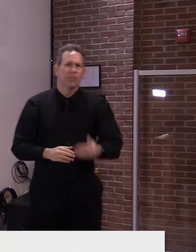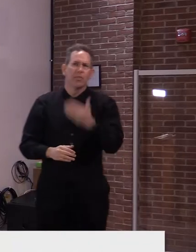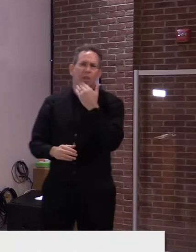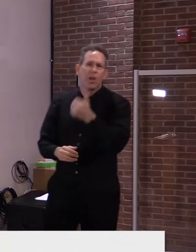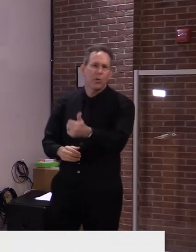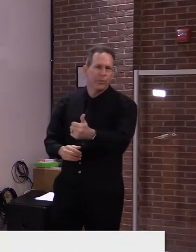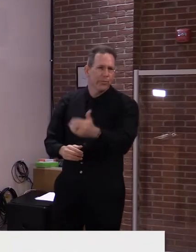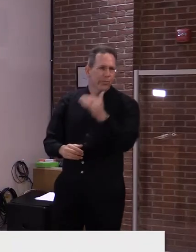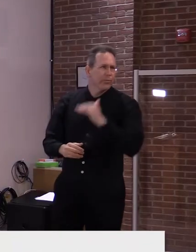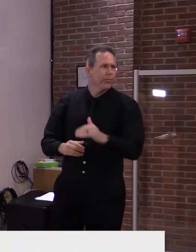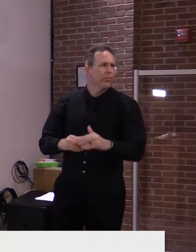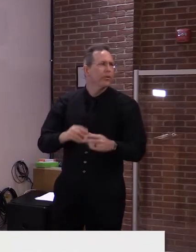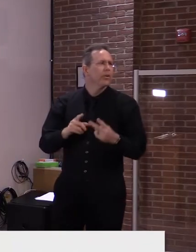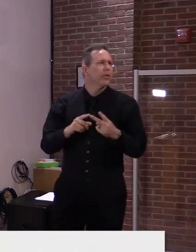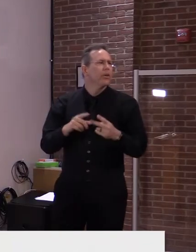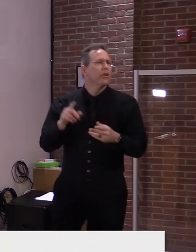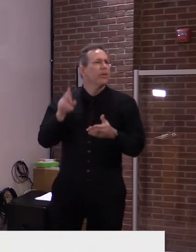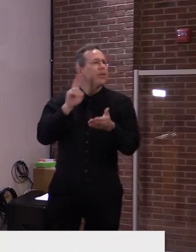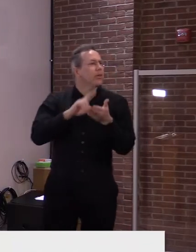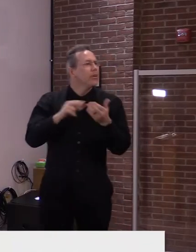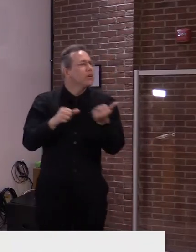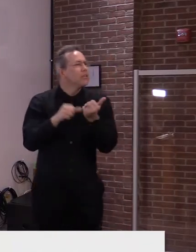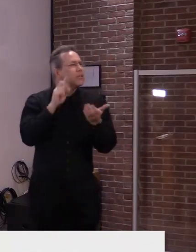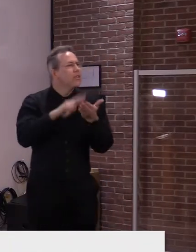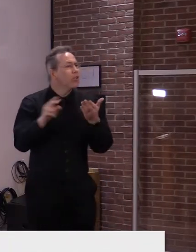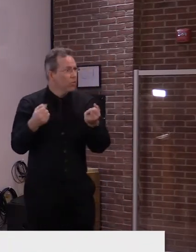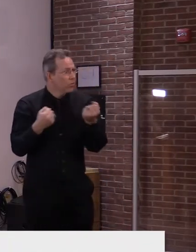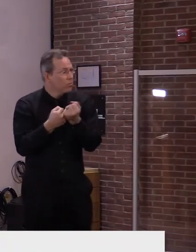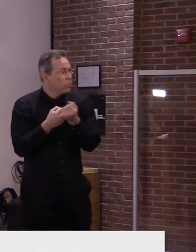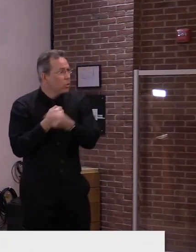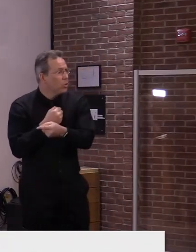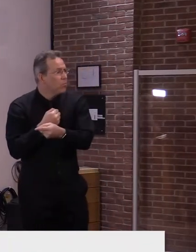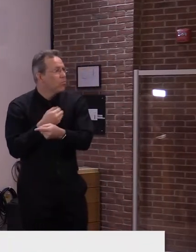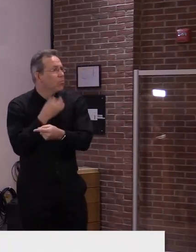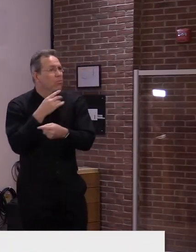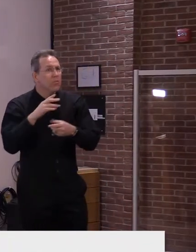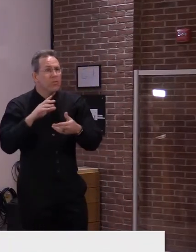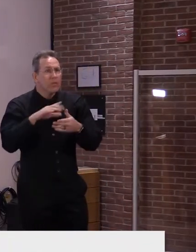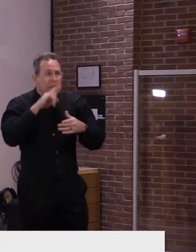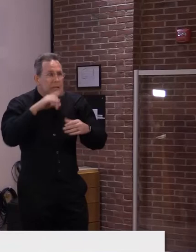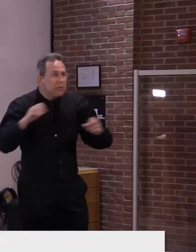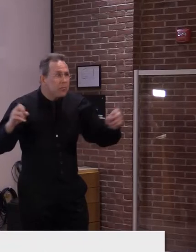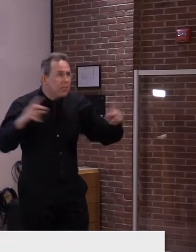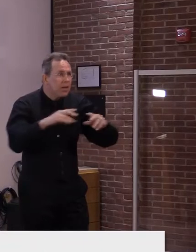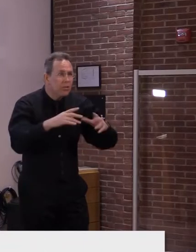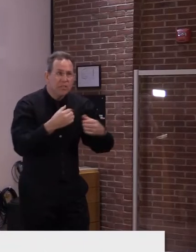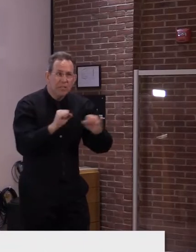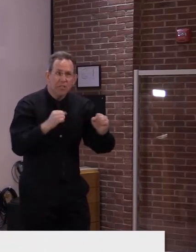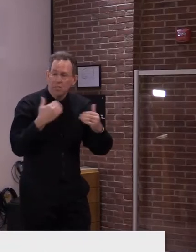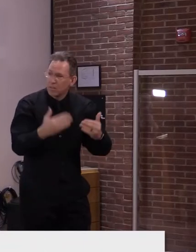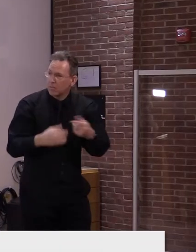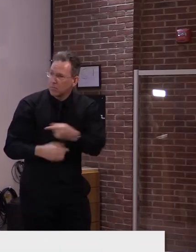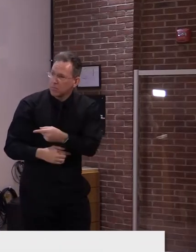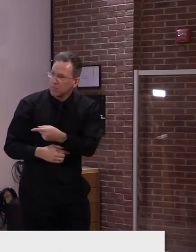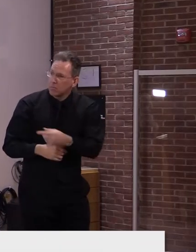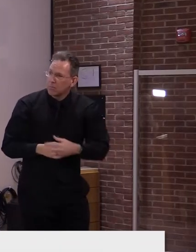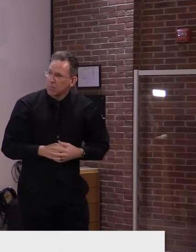CDC guidance? Yes, so as Dr. Levine, Commissioner Levine just said, we just got this